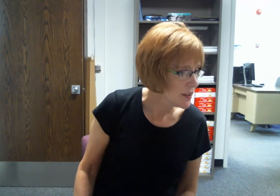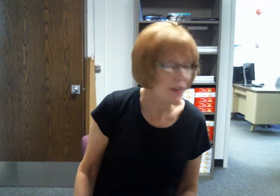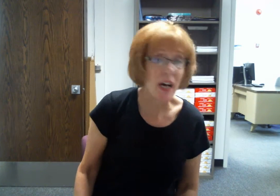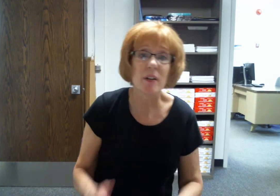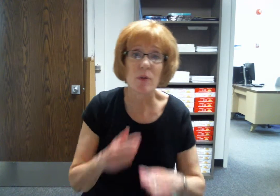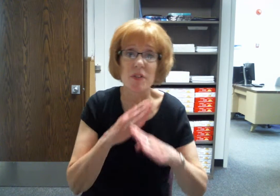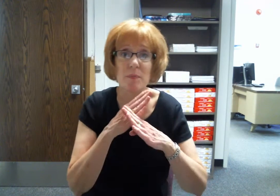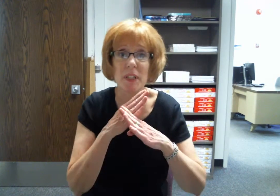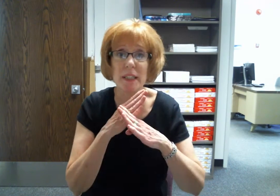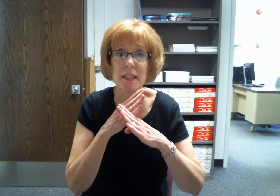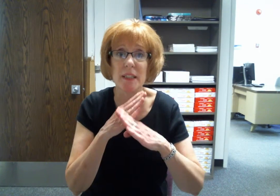Divide or split.